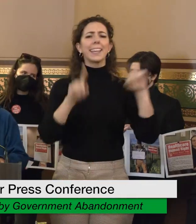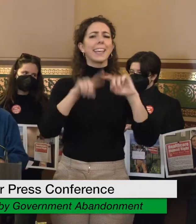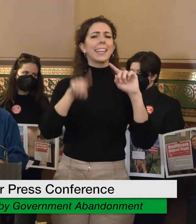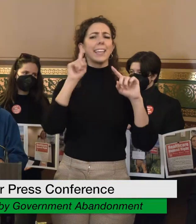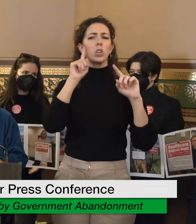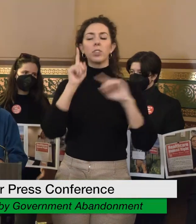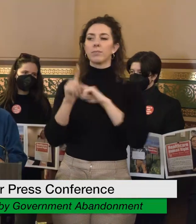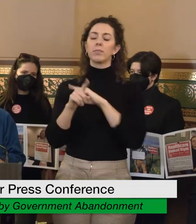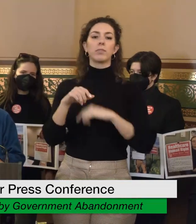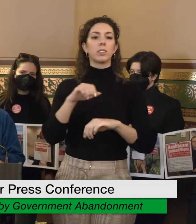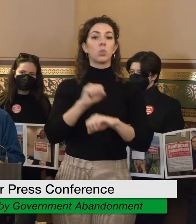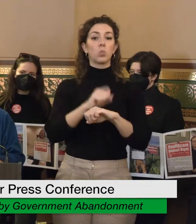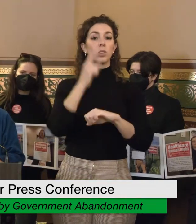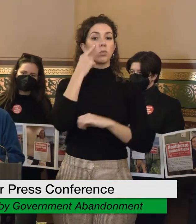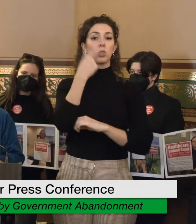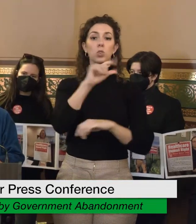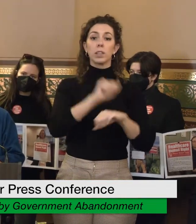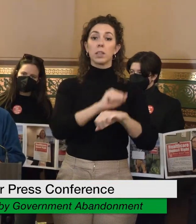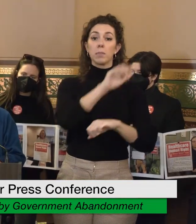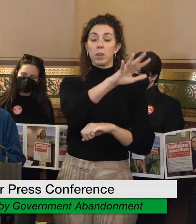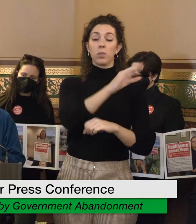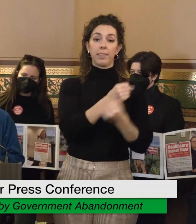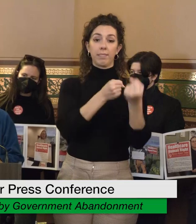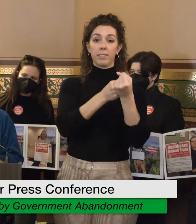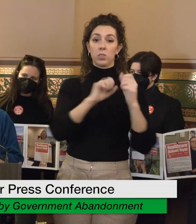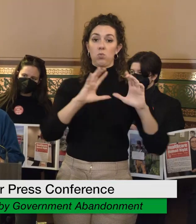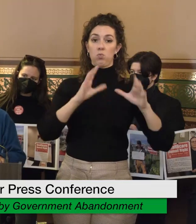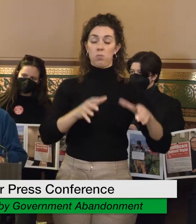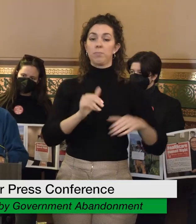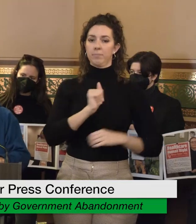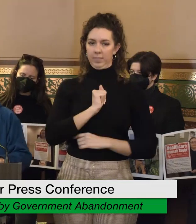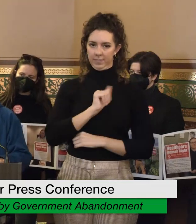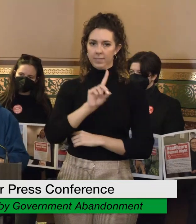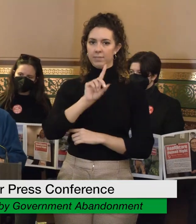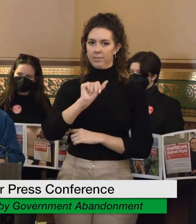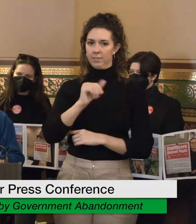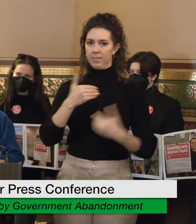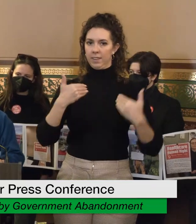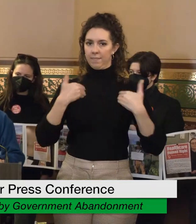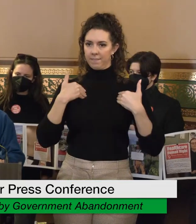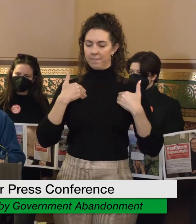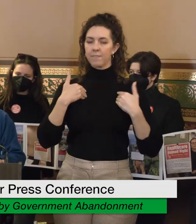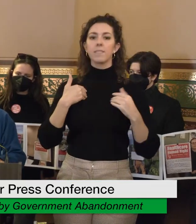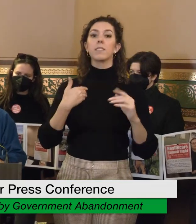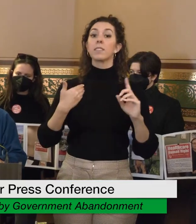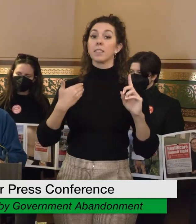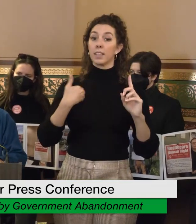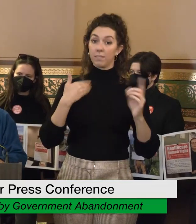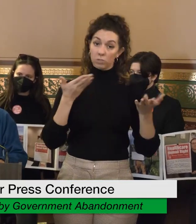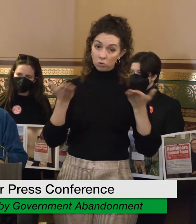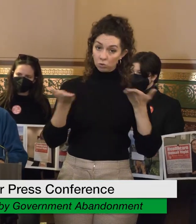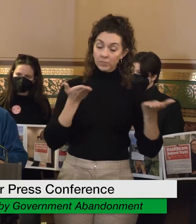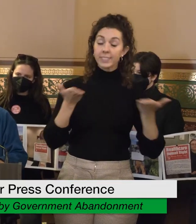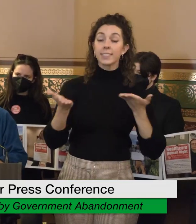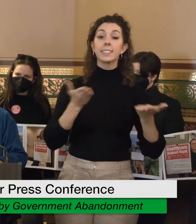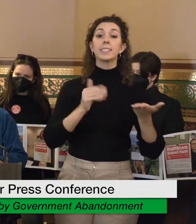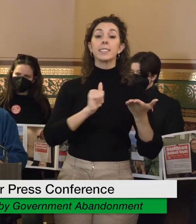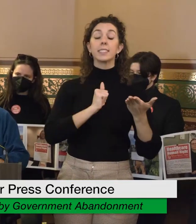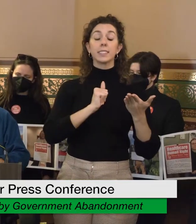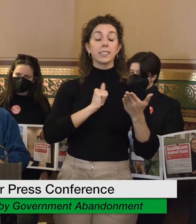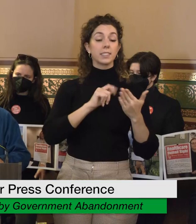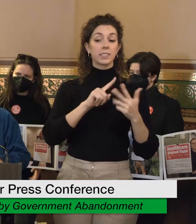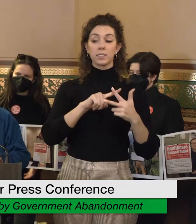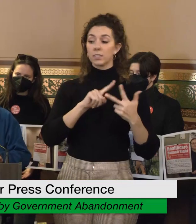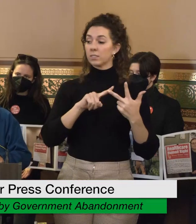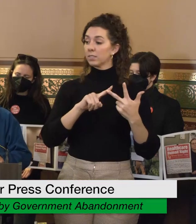I work for Green Mountains Advocacy. I have a disability. I got a service. I'm very